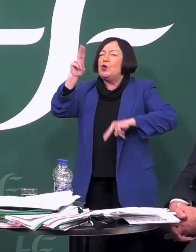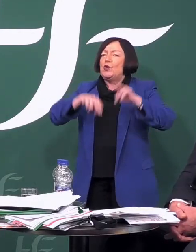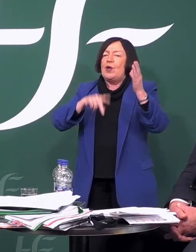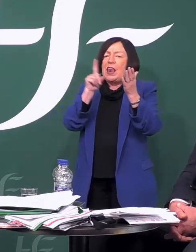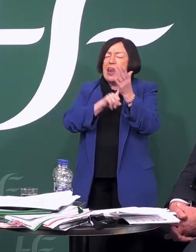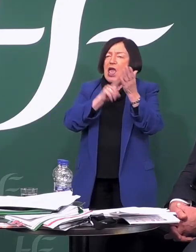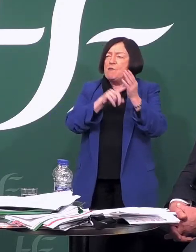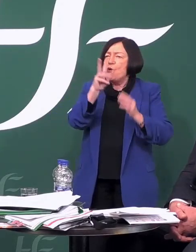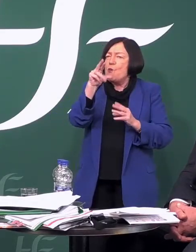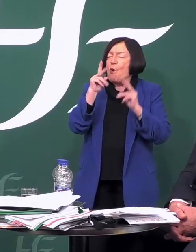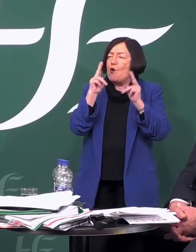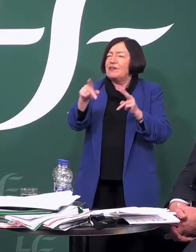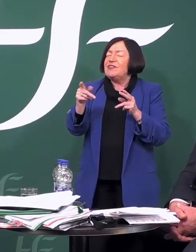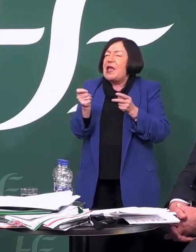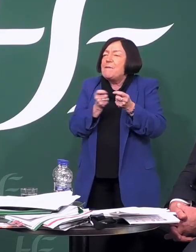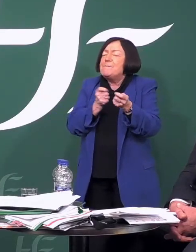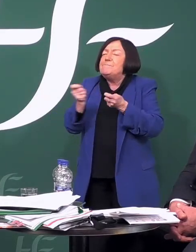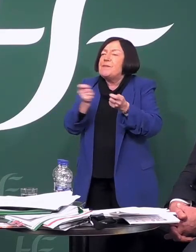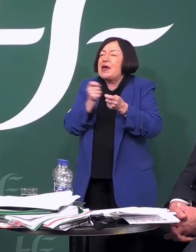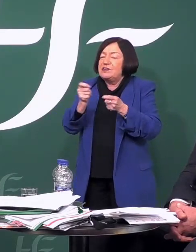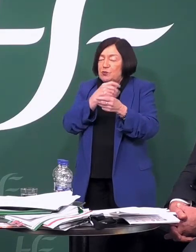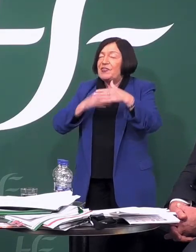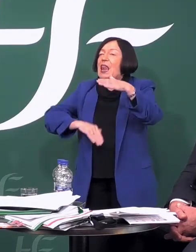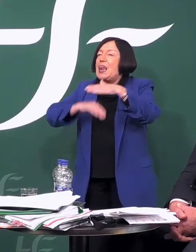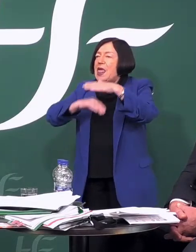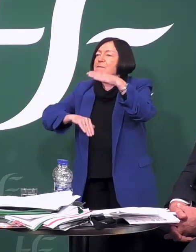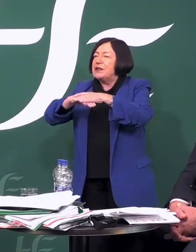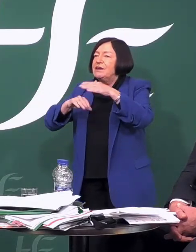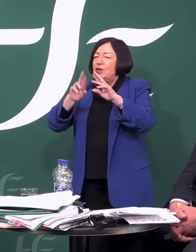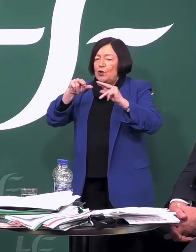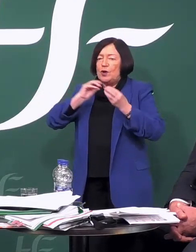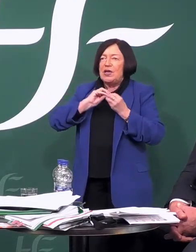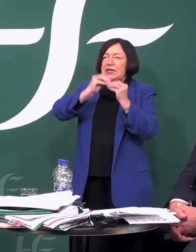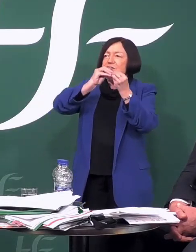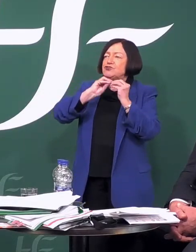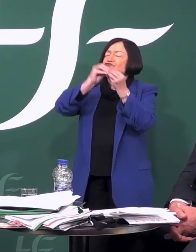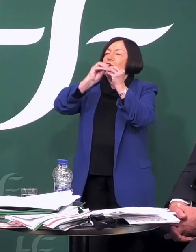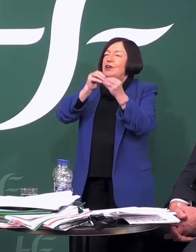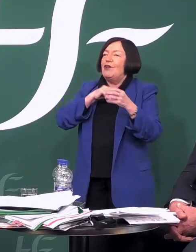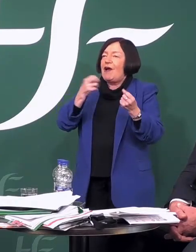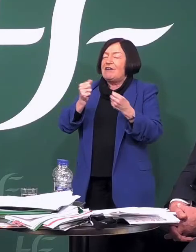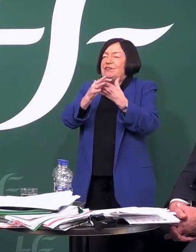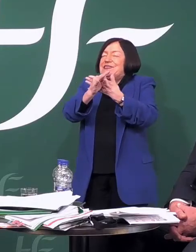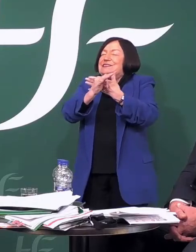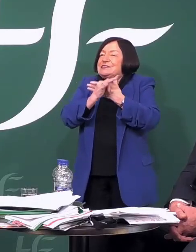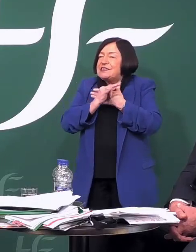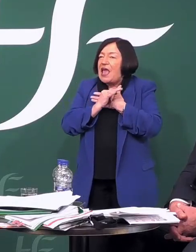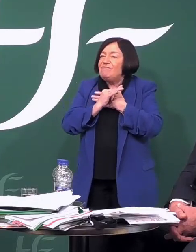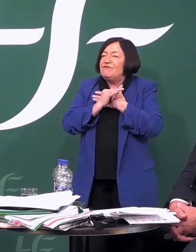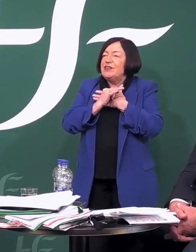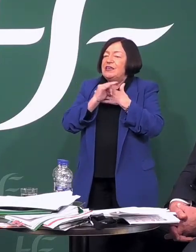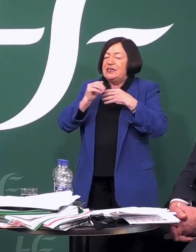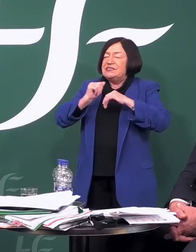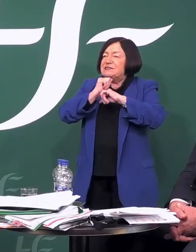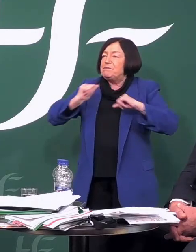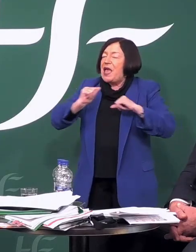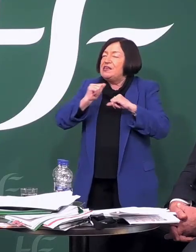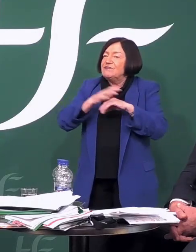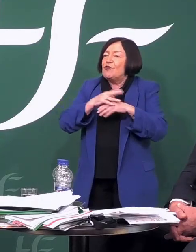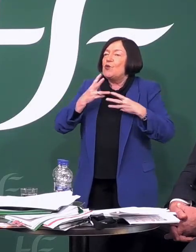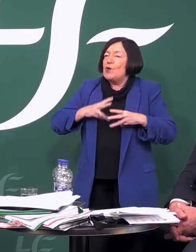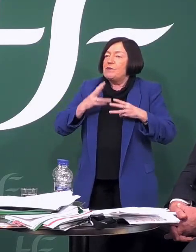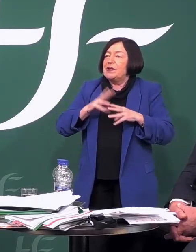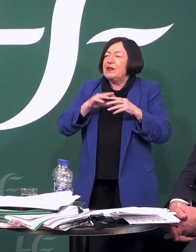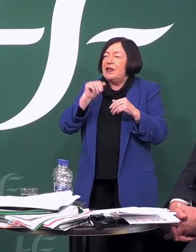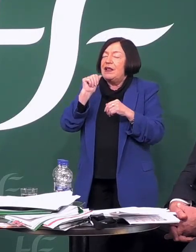and elsewhere, but they've managed, even with the limitations of their infrastructure, to provide a safe space for women and